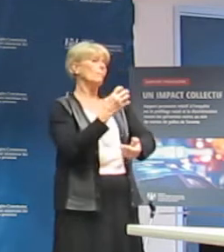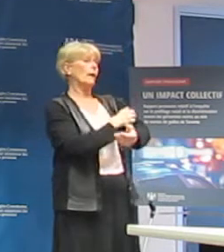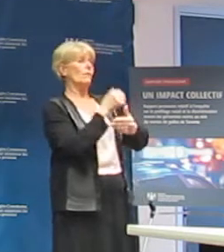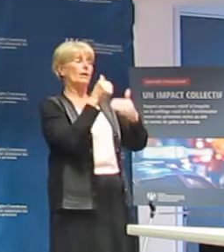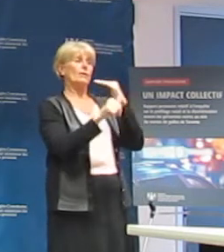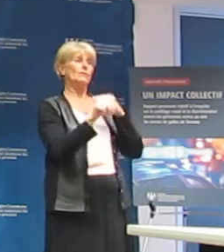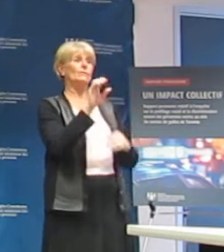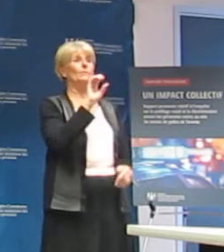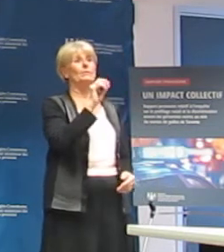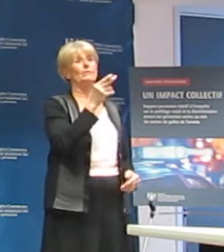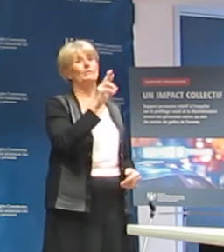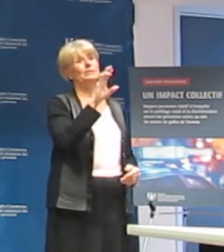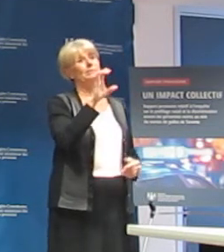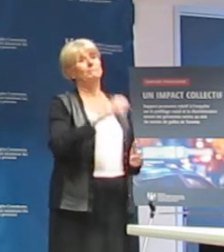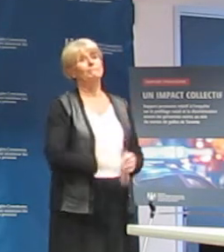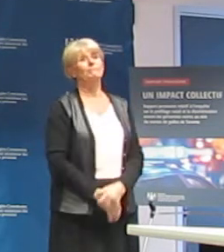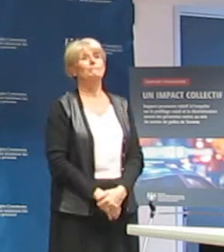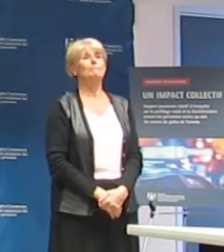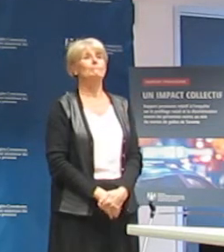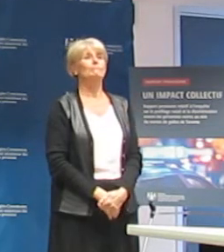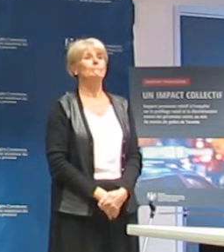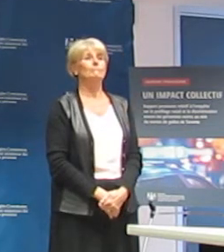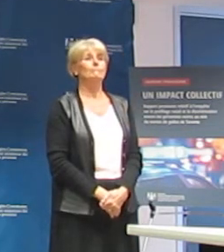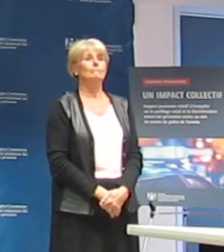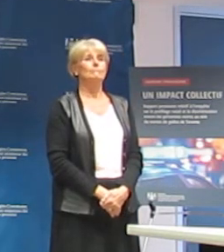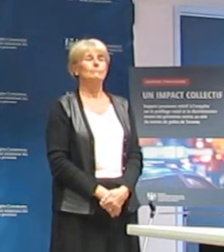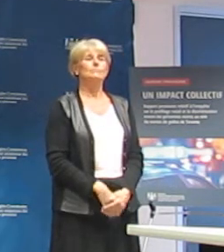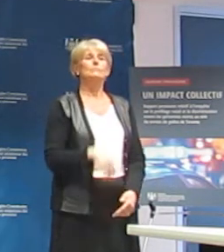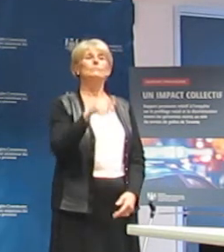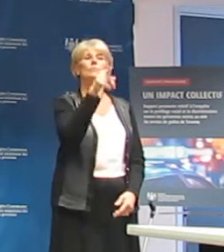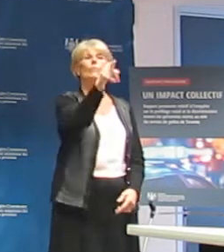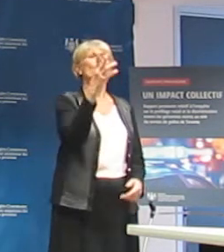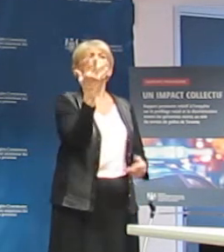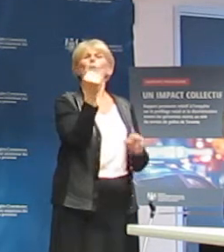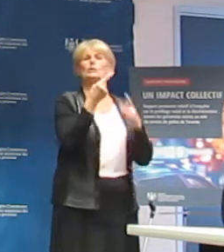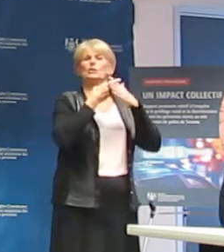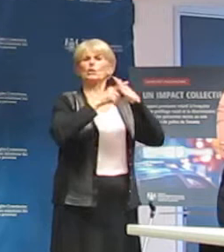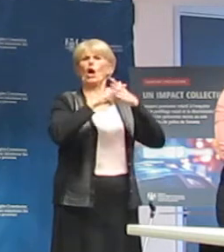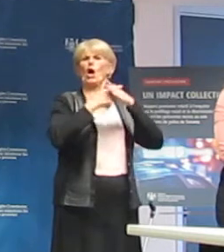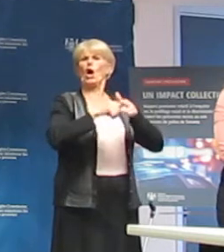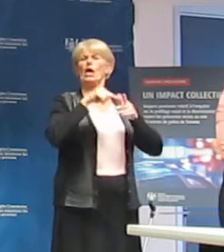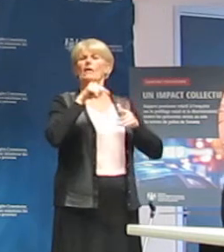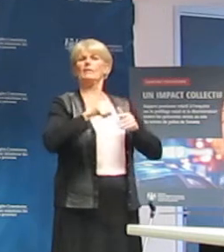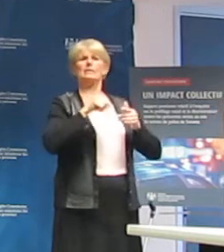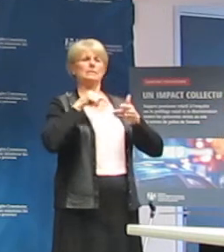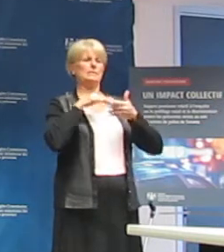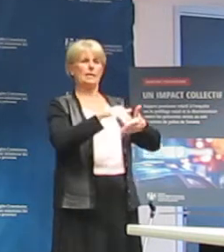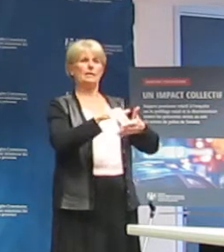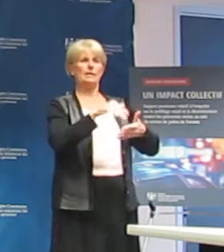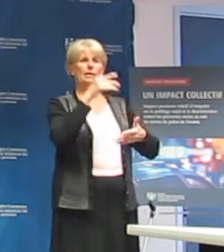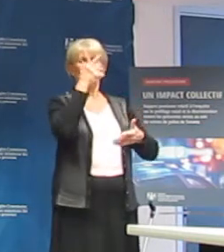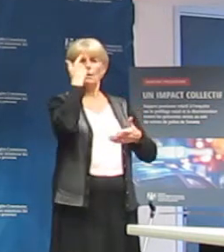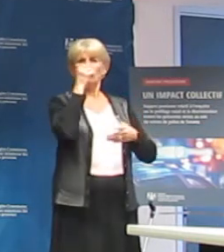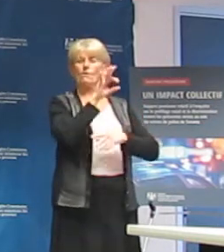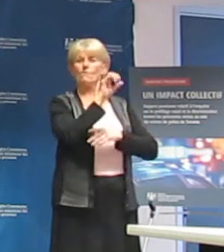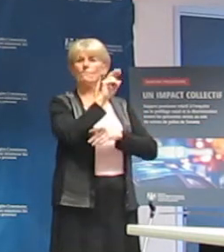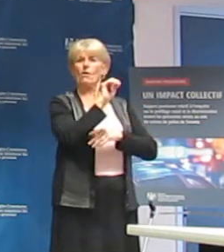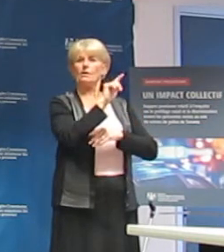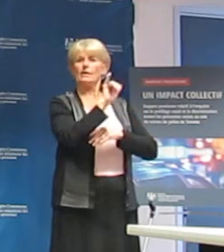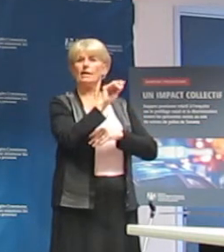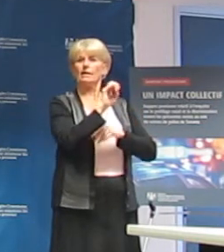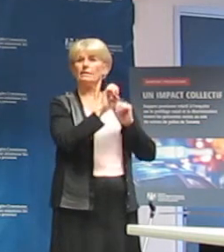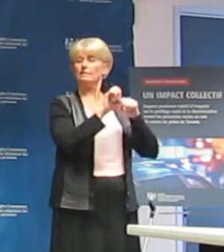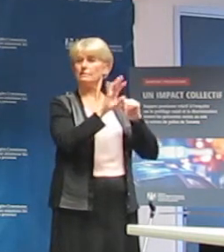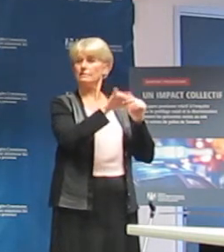the Human Rights Code. Yeah. What triggered this study this time? Is it the Daphne Miller case in